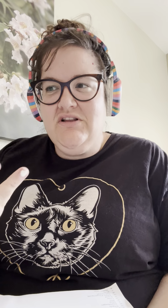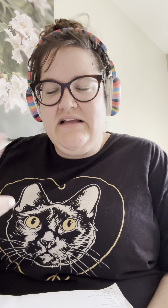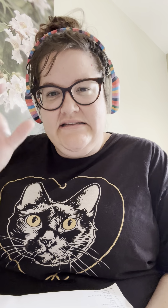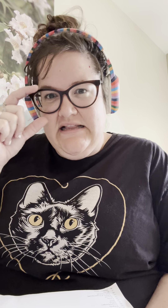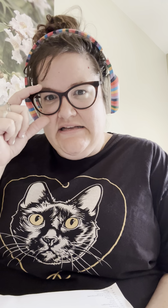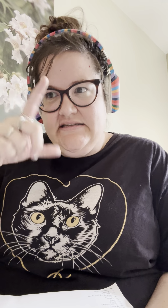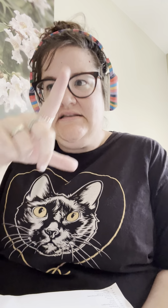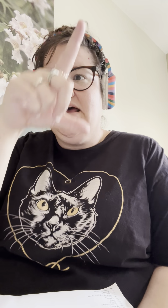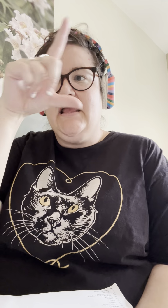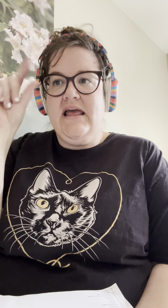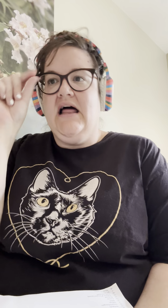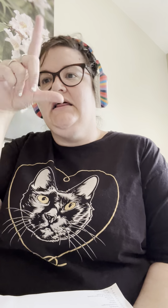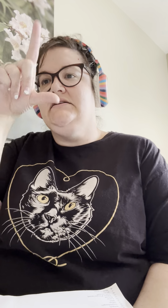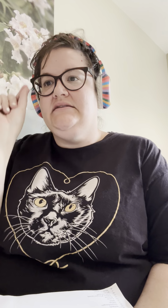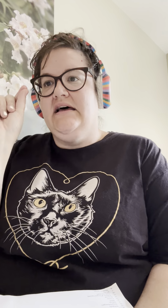like his glasses. Gallaudet.